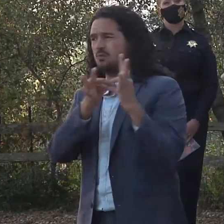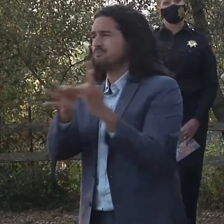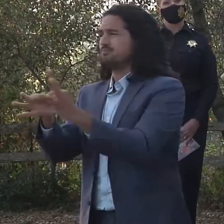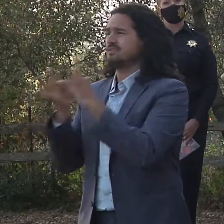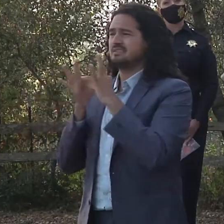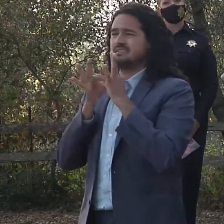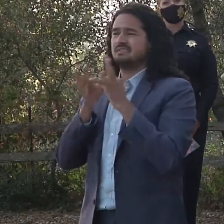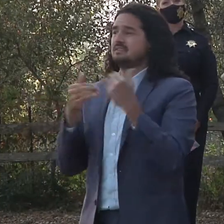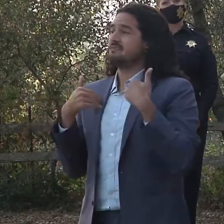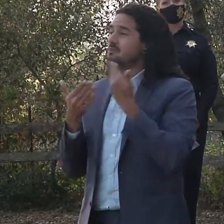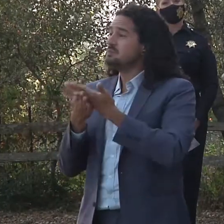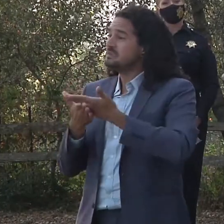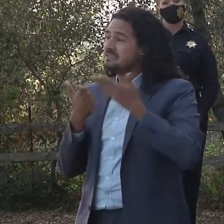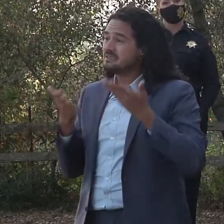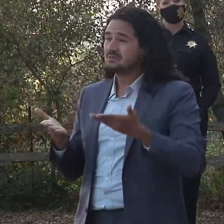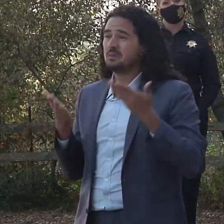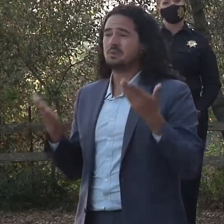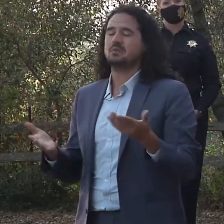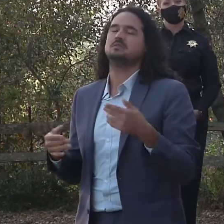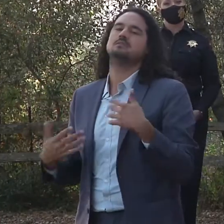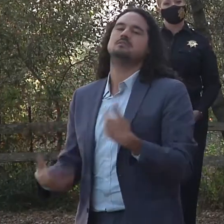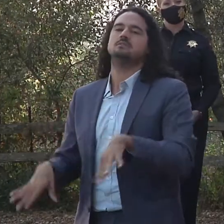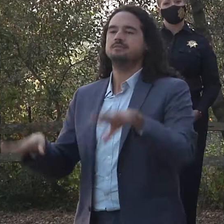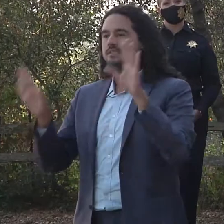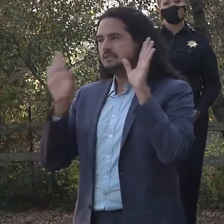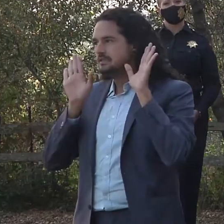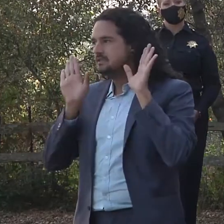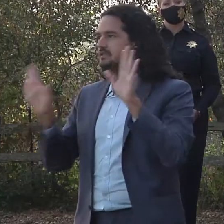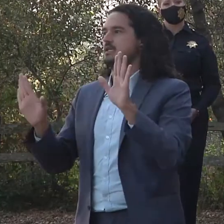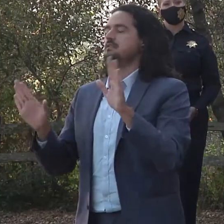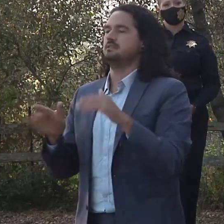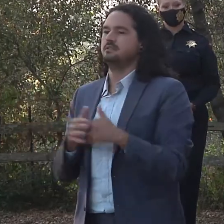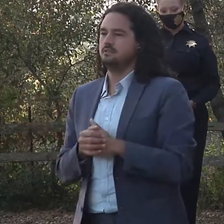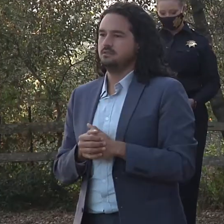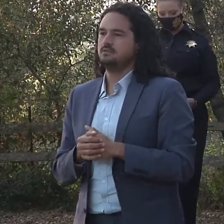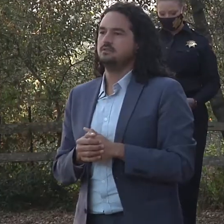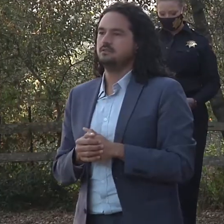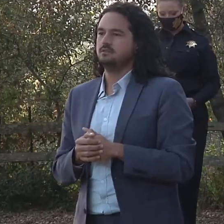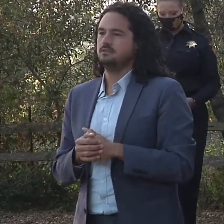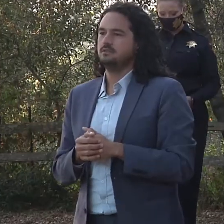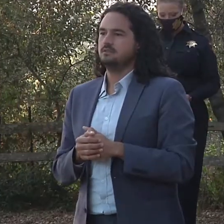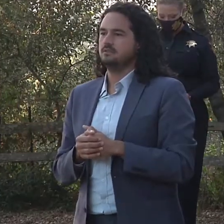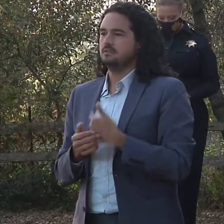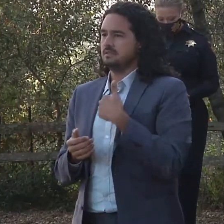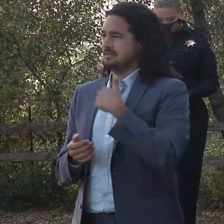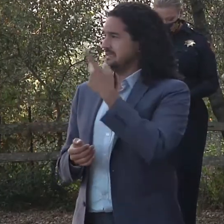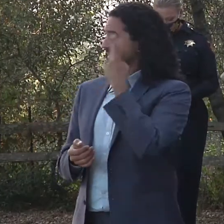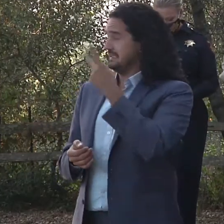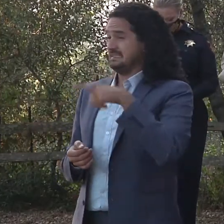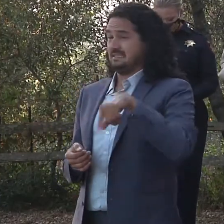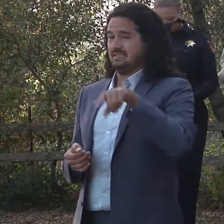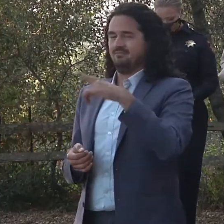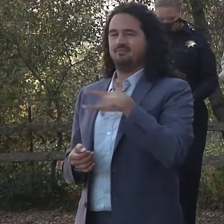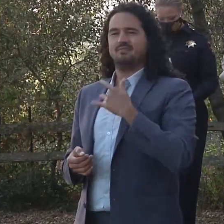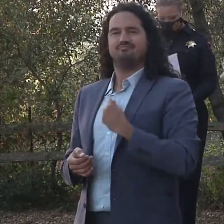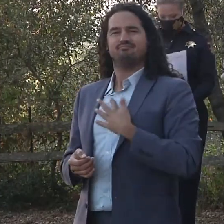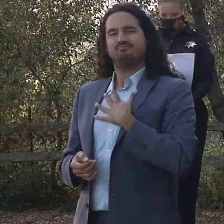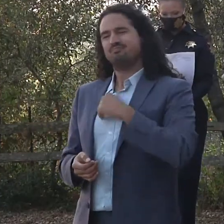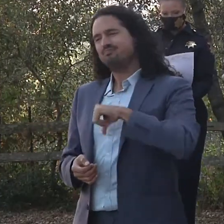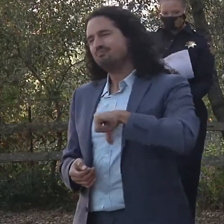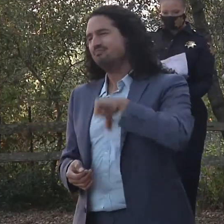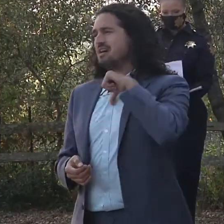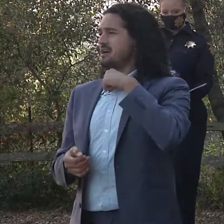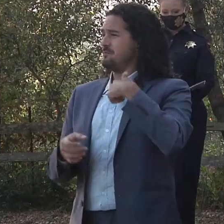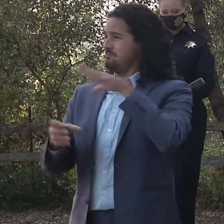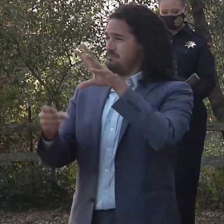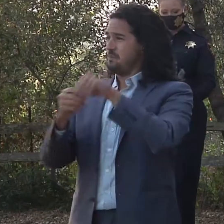just insurmountable. It's just it's a feat that I'm proud to be a part of. I've never seen anything like this in my career of